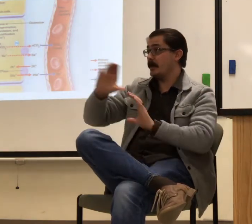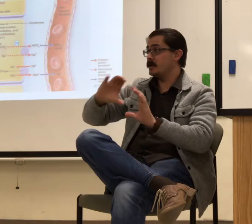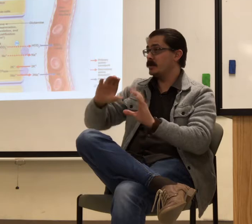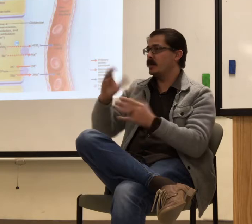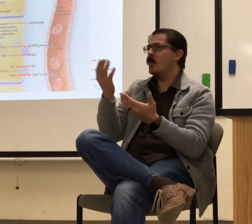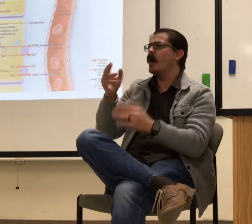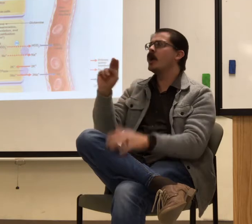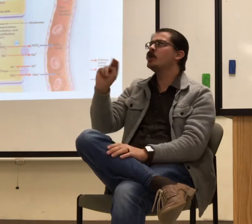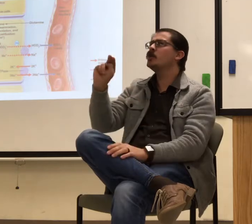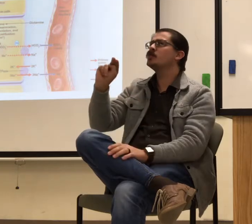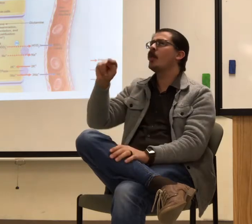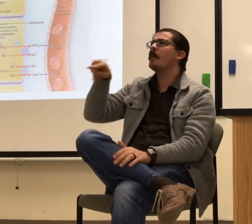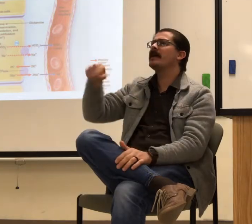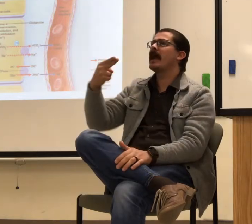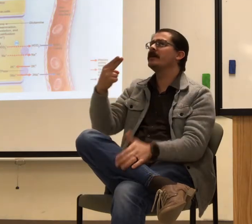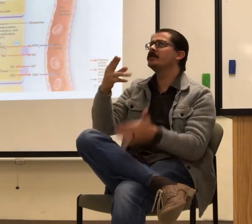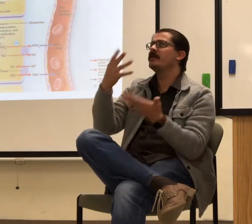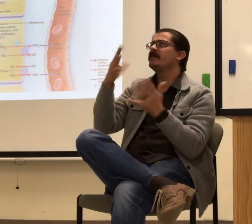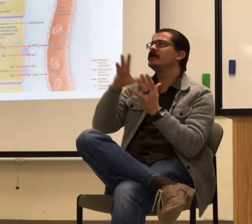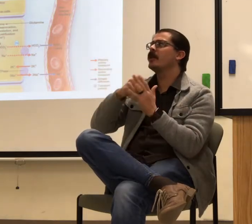neutral pH?